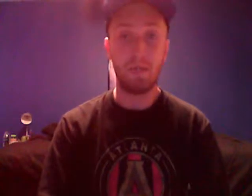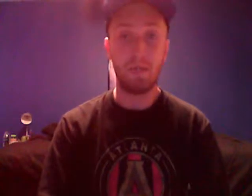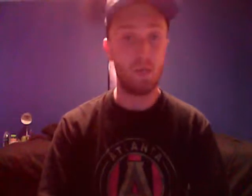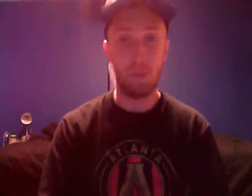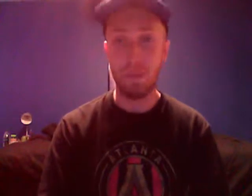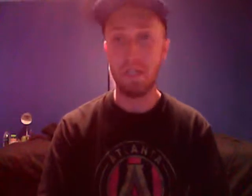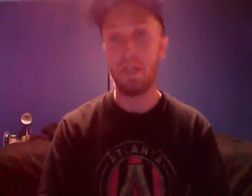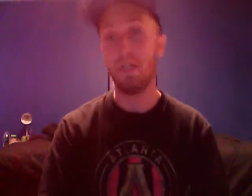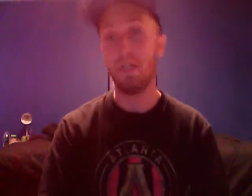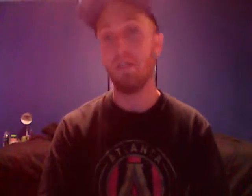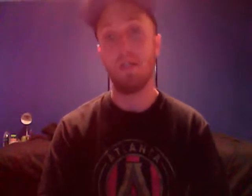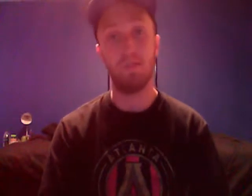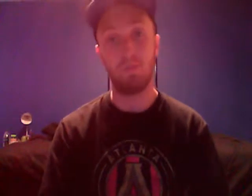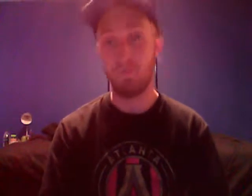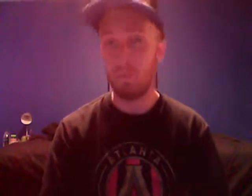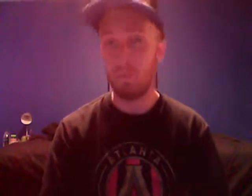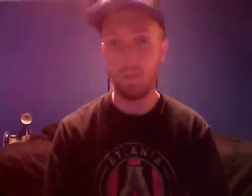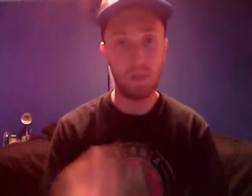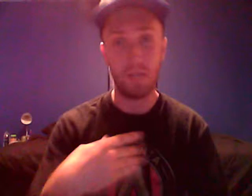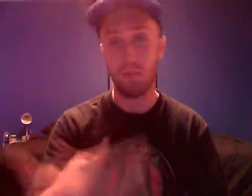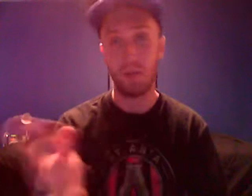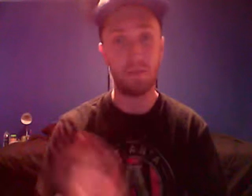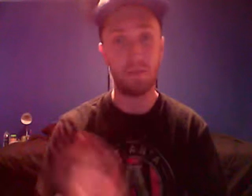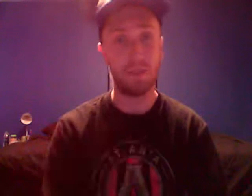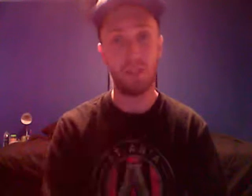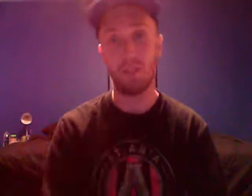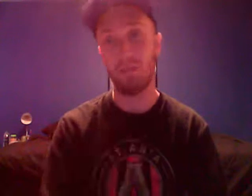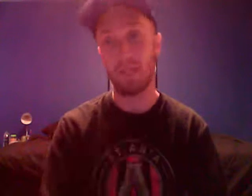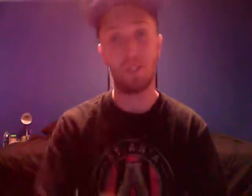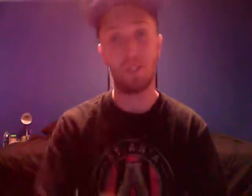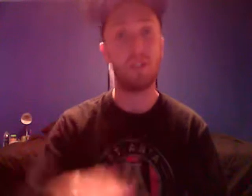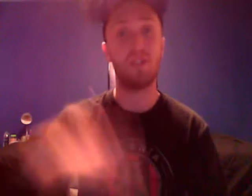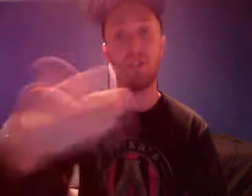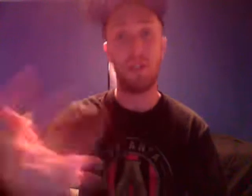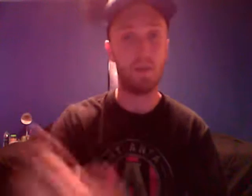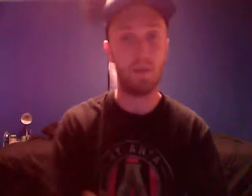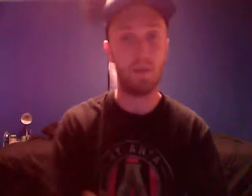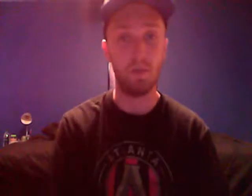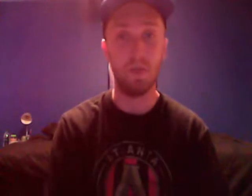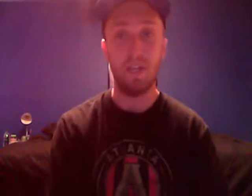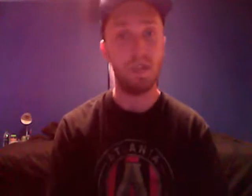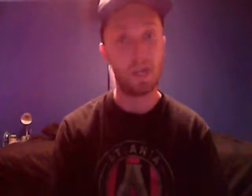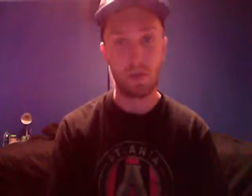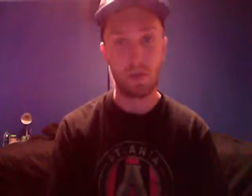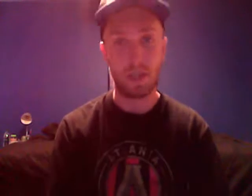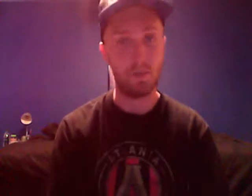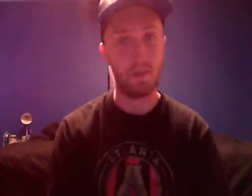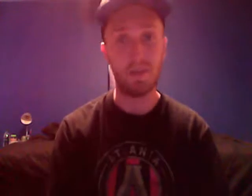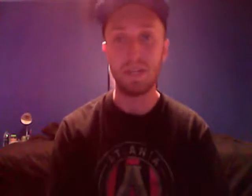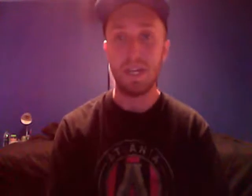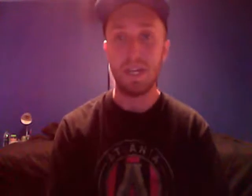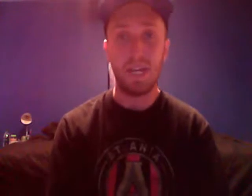times dribbling and getting pulled out of position, making challenges high up the field, not tracking players.